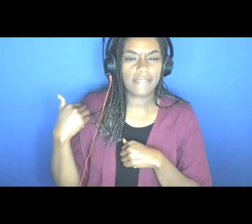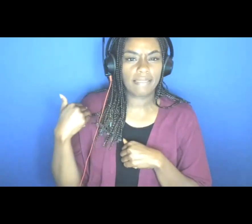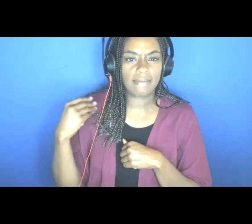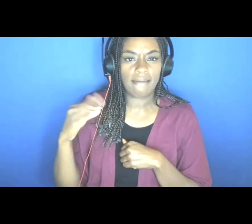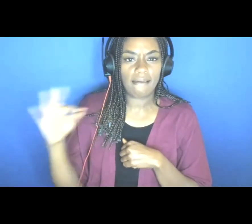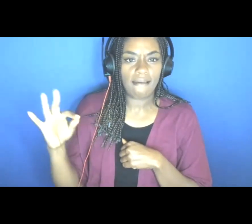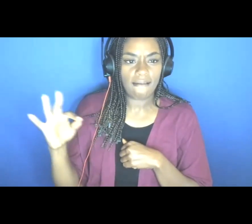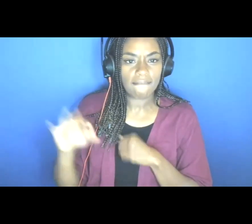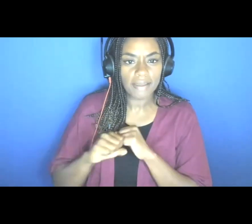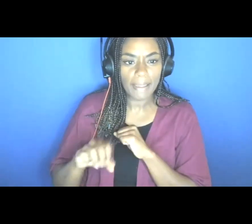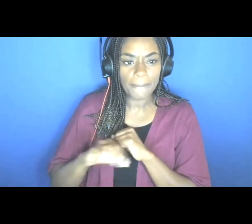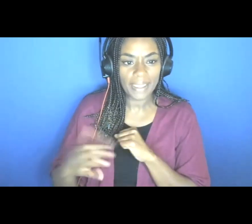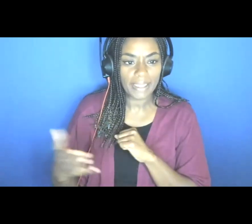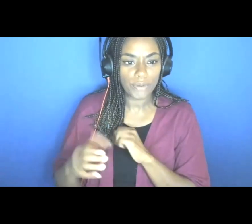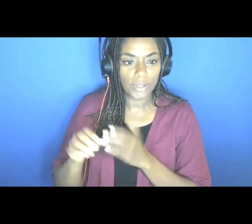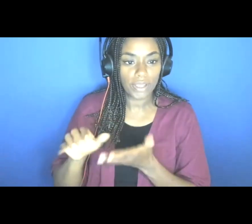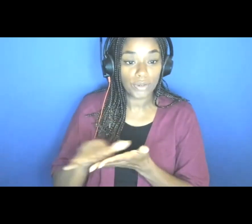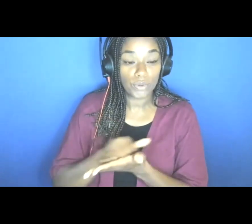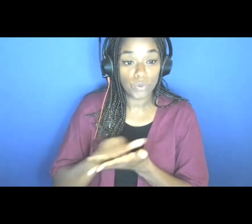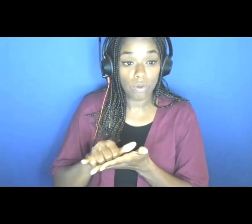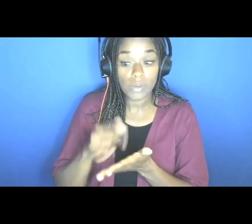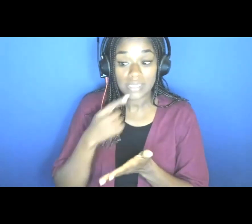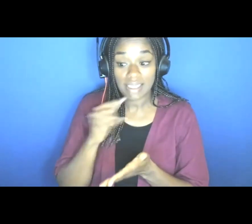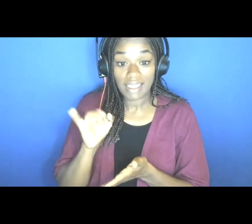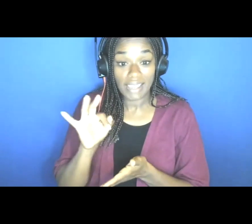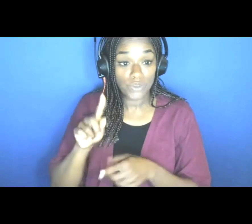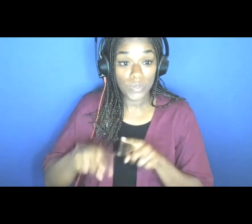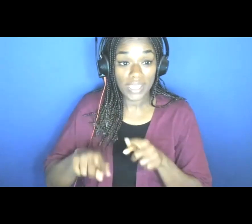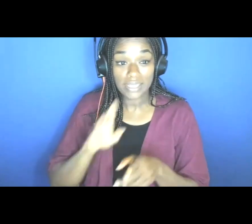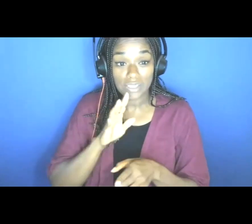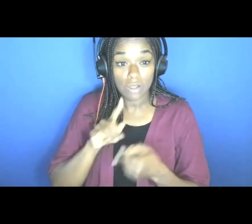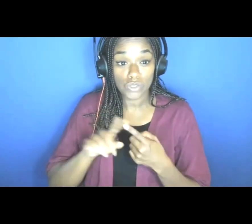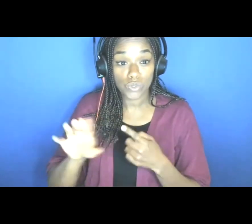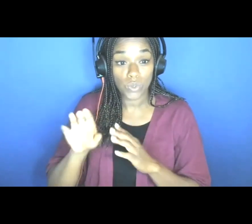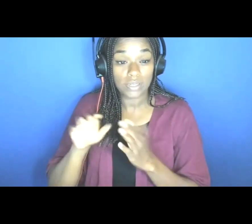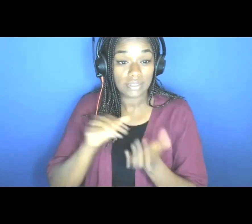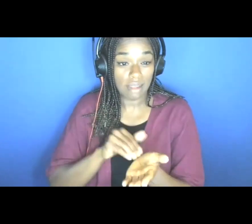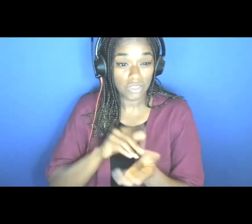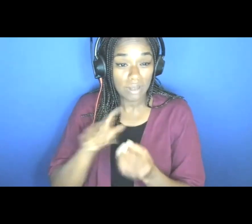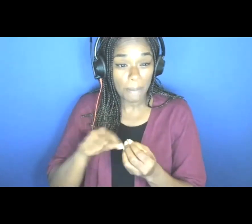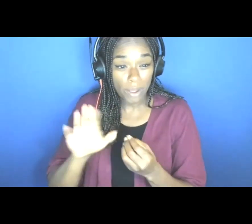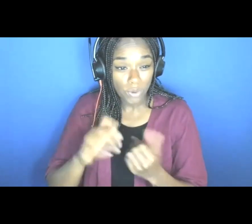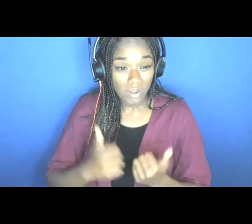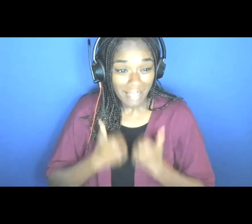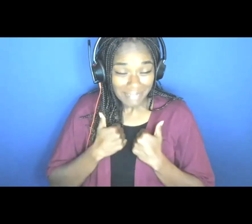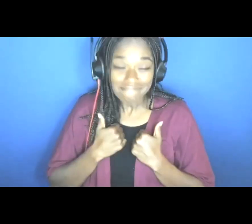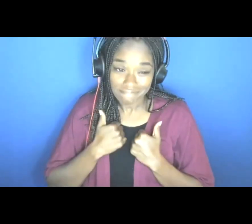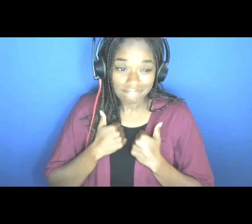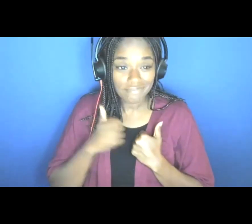York City in which we said, if you can't talk to your doctor about your life, you really need to get another